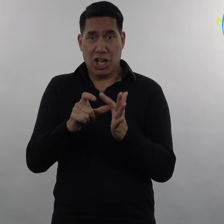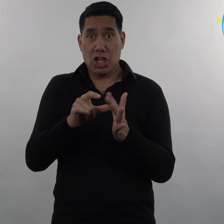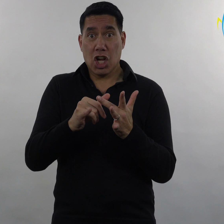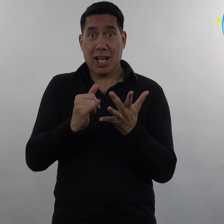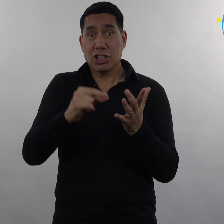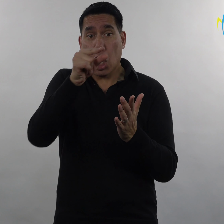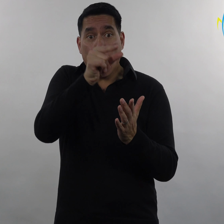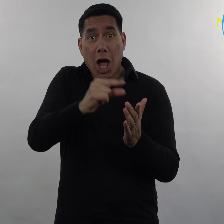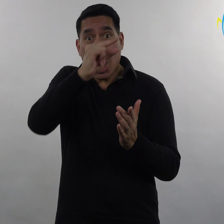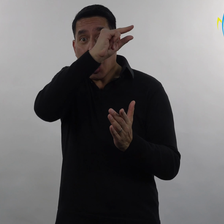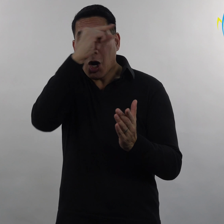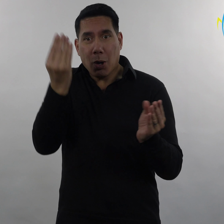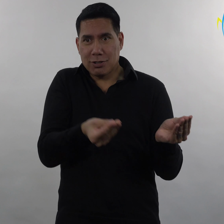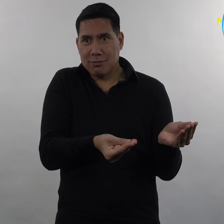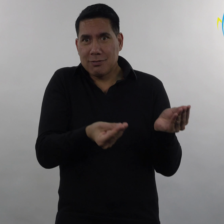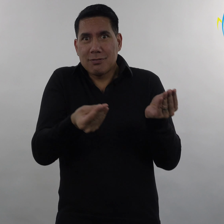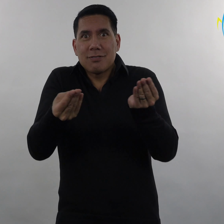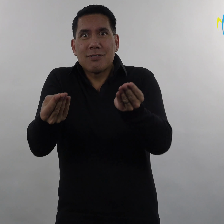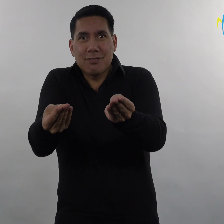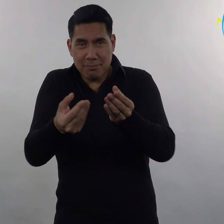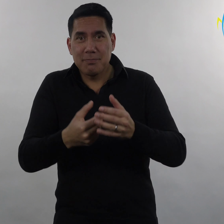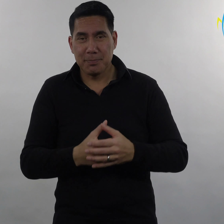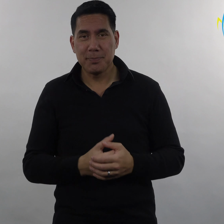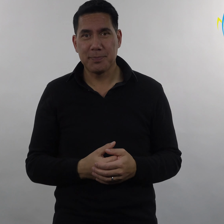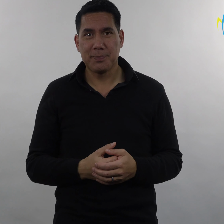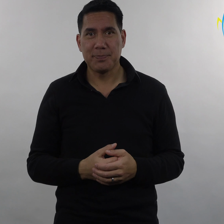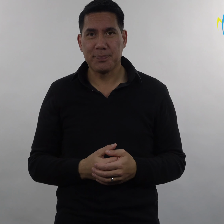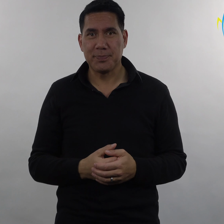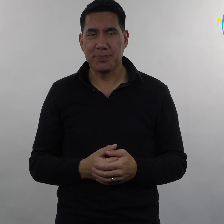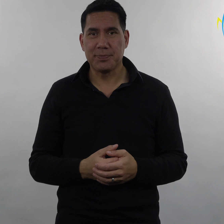present your pre-prepared NDIS client goals you have come up with.